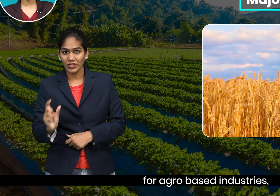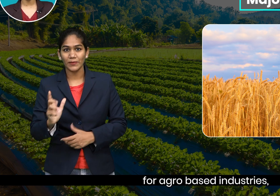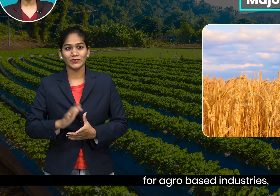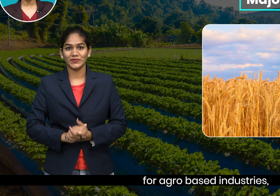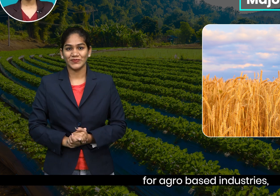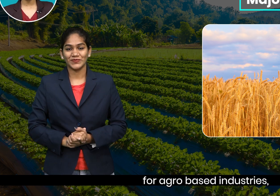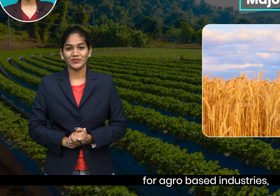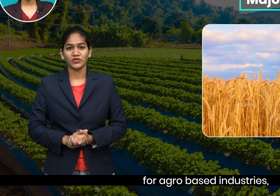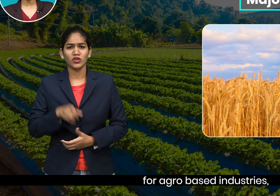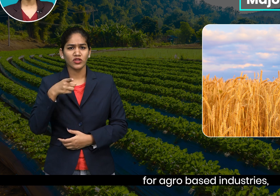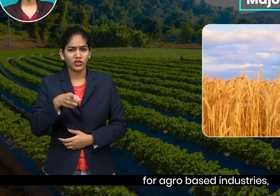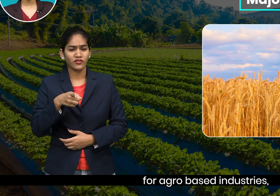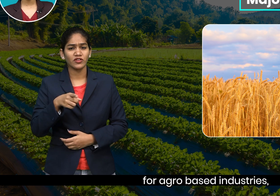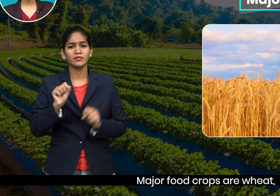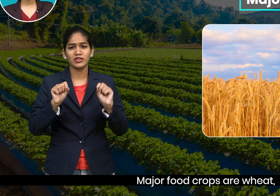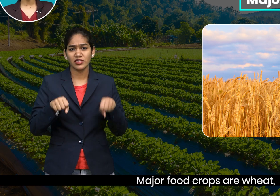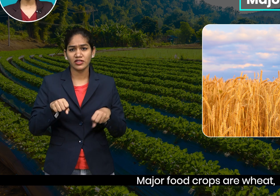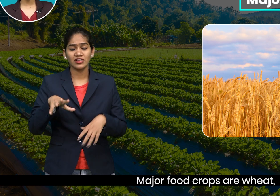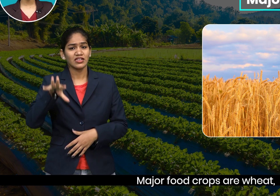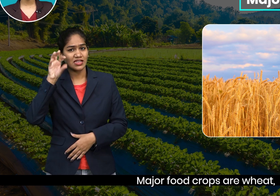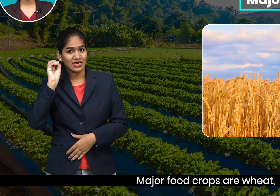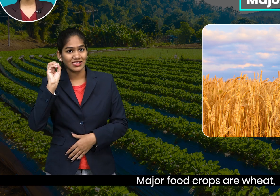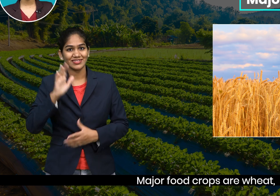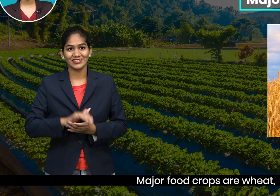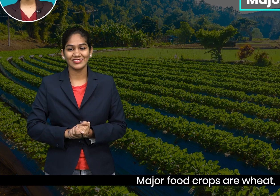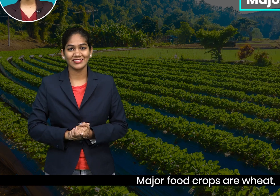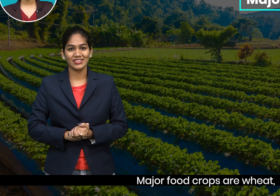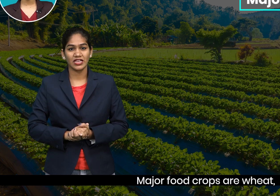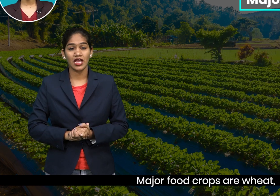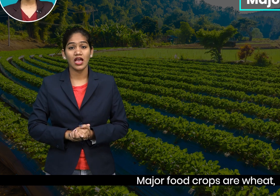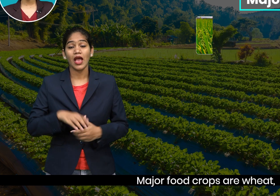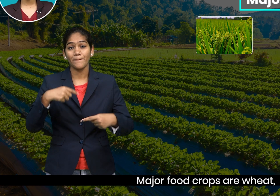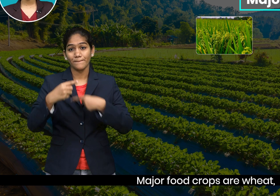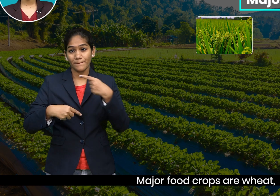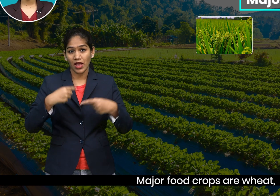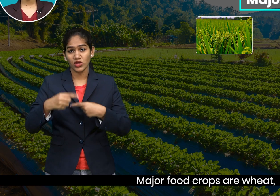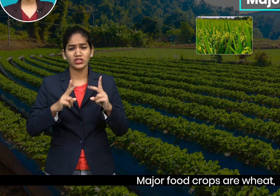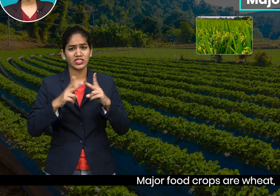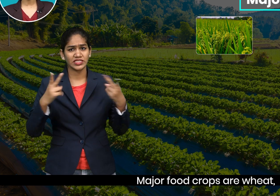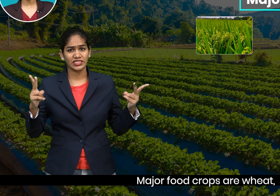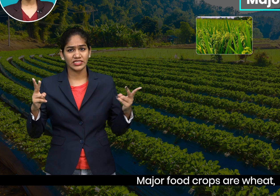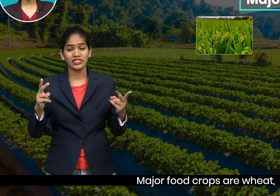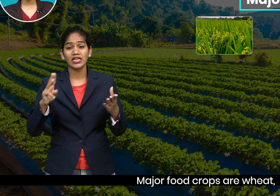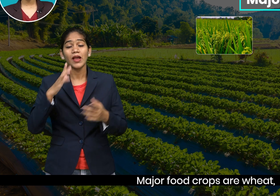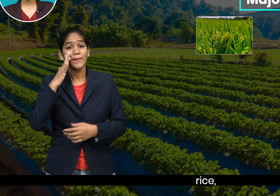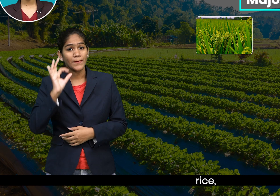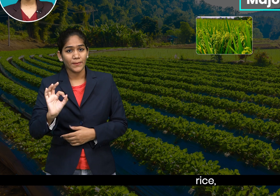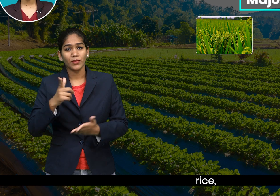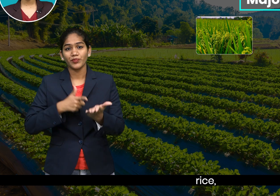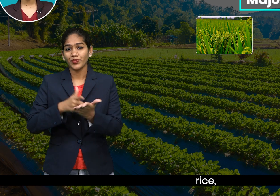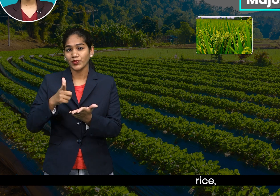Major food crops are wheat, rice, maize,